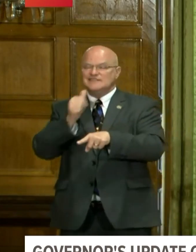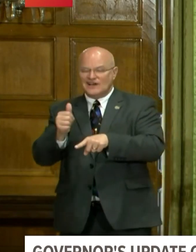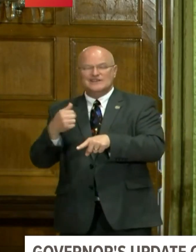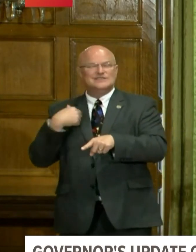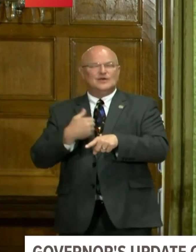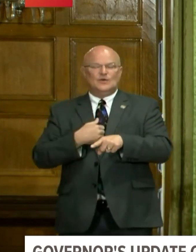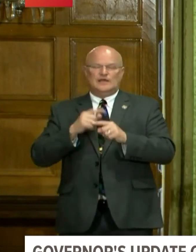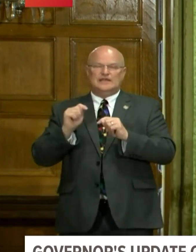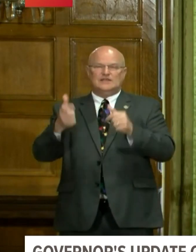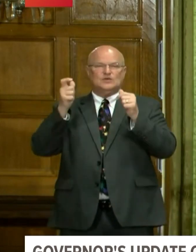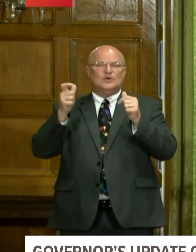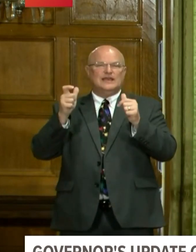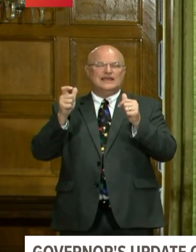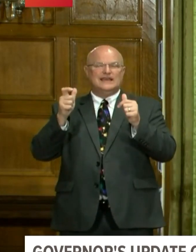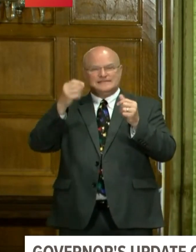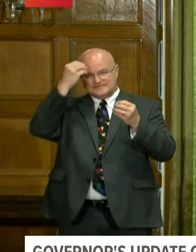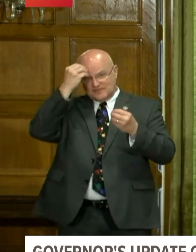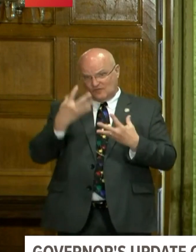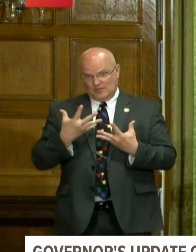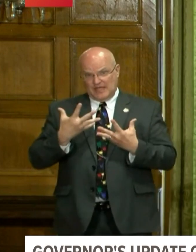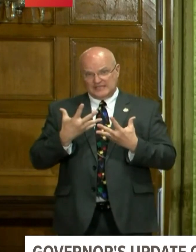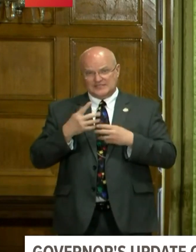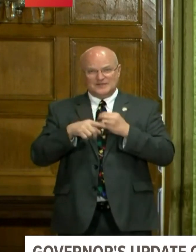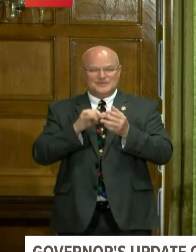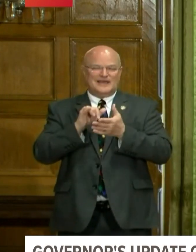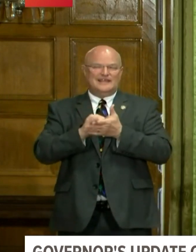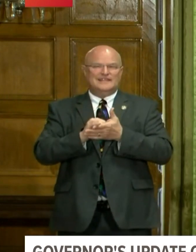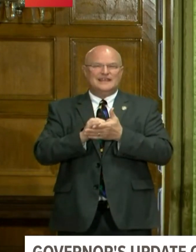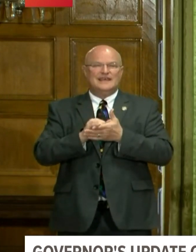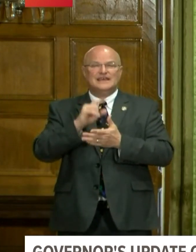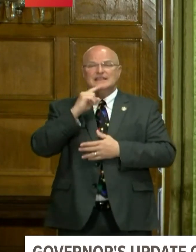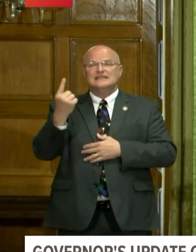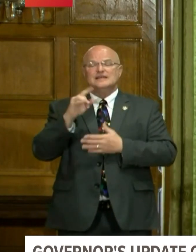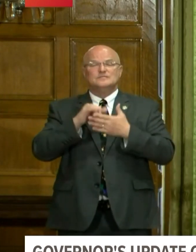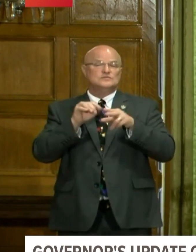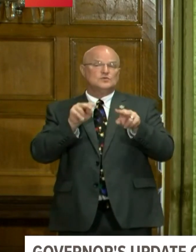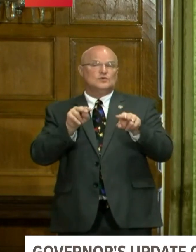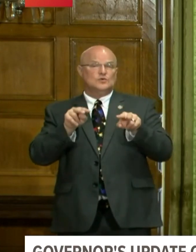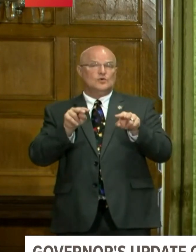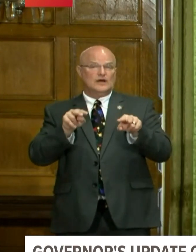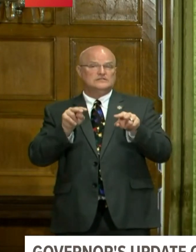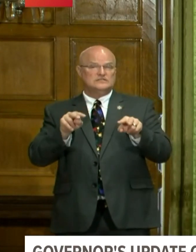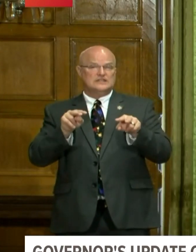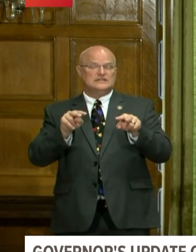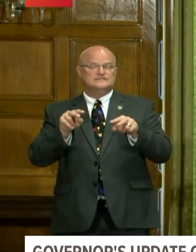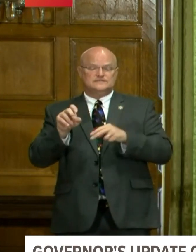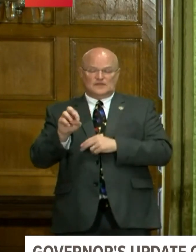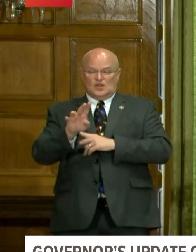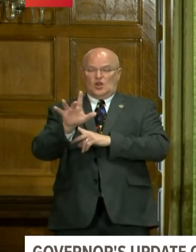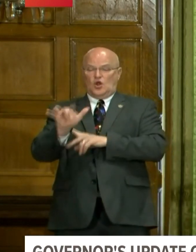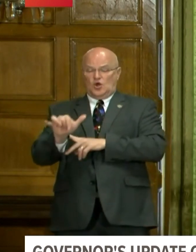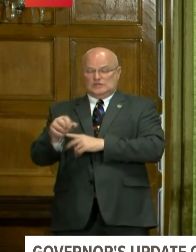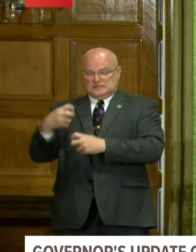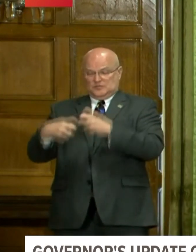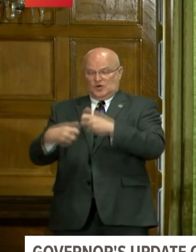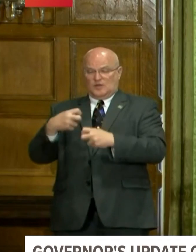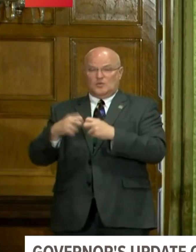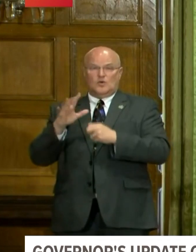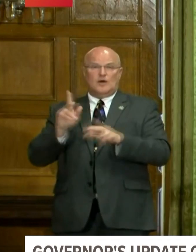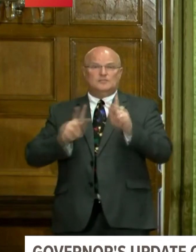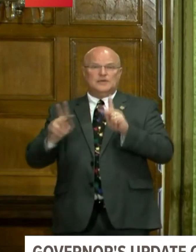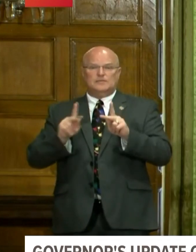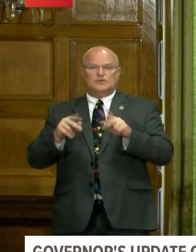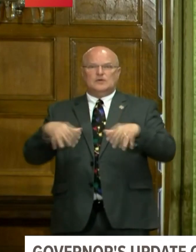we get very quick information on that. It is something to watch, and early on it was a problem because people were